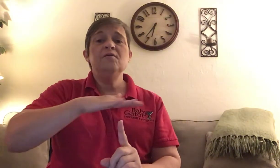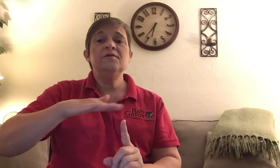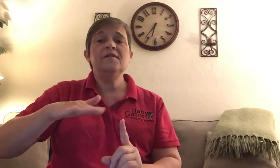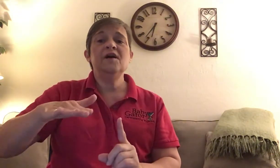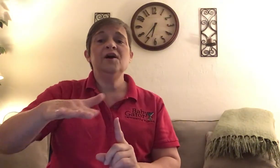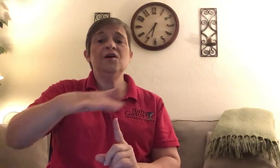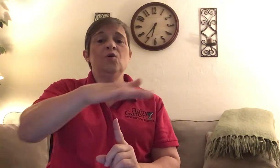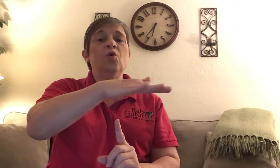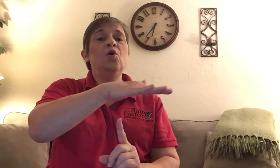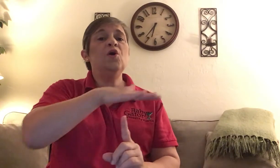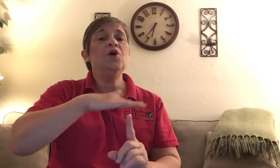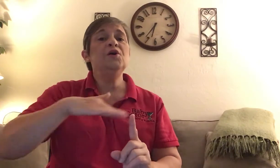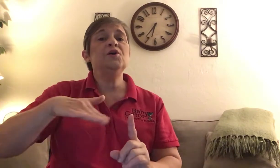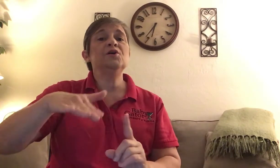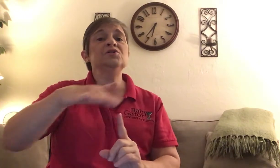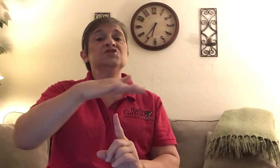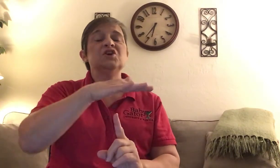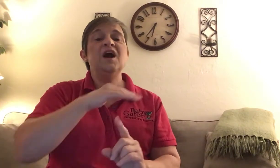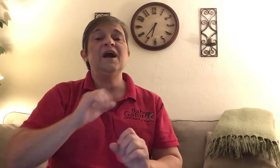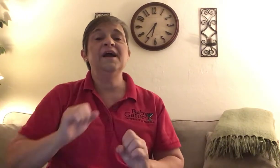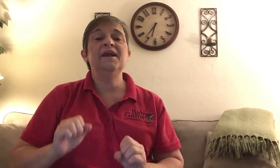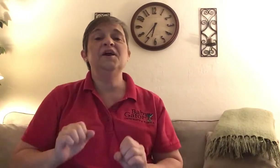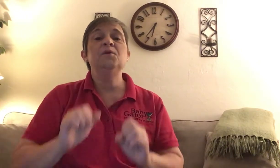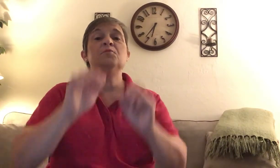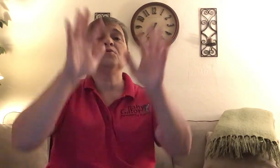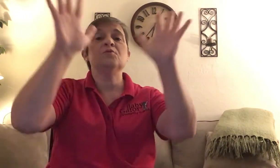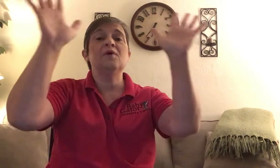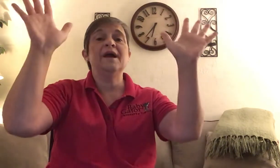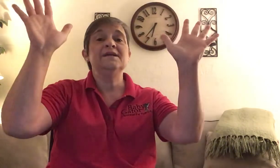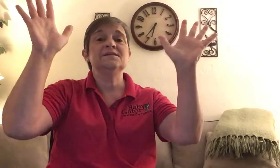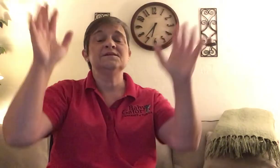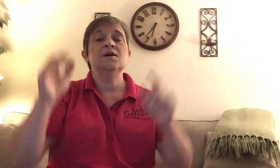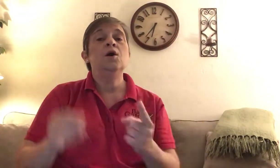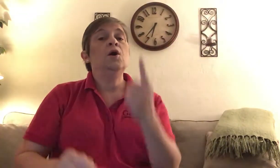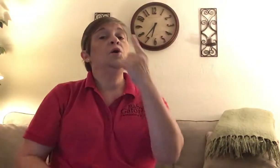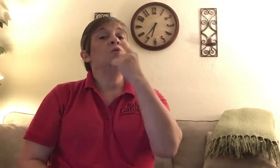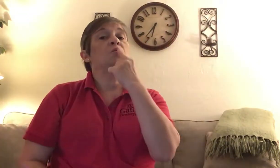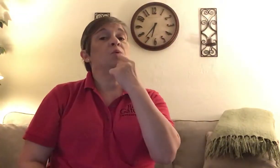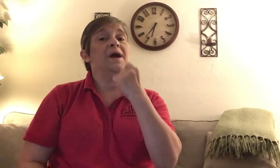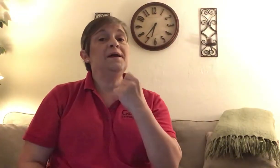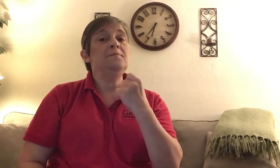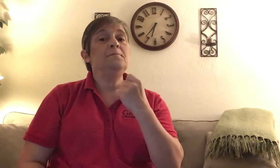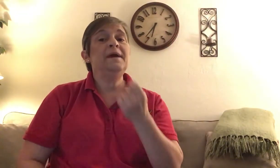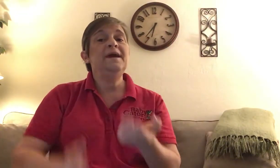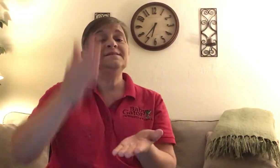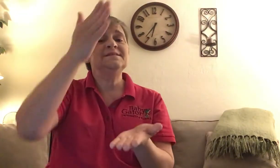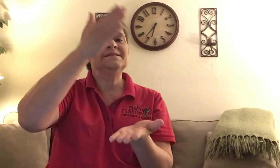the corner shining bright. Red means